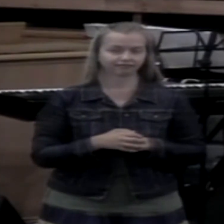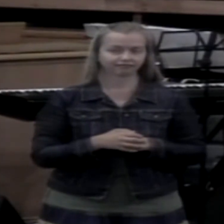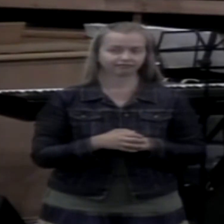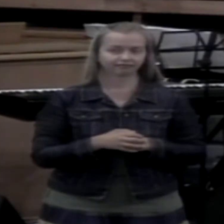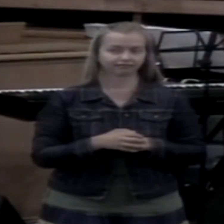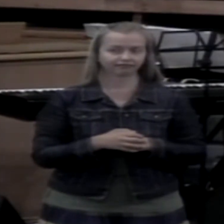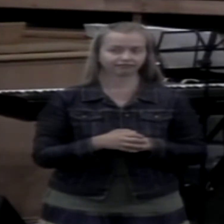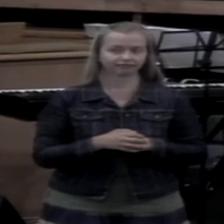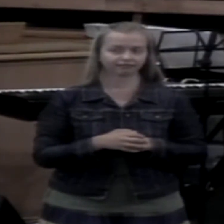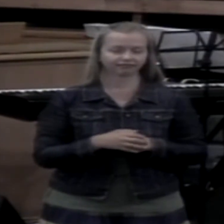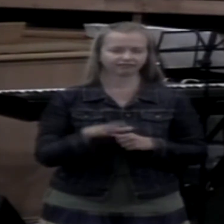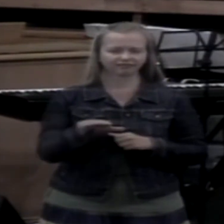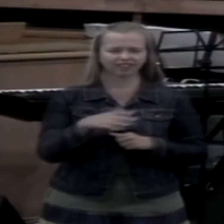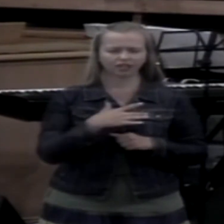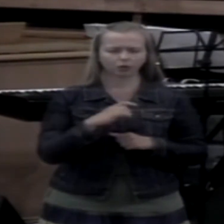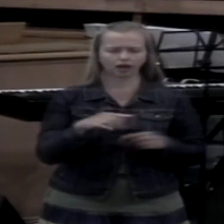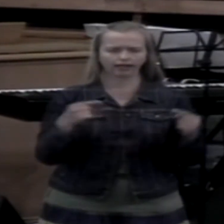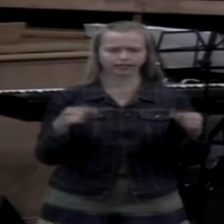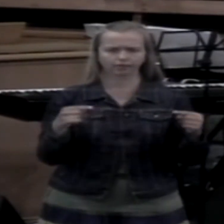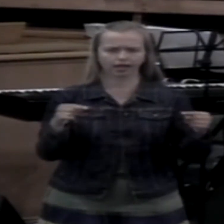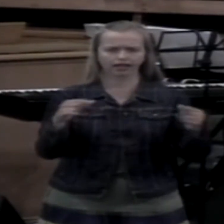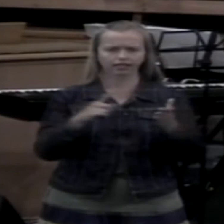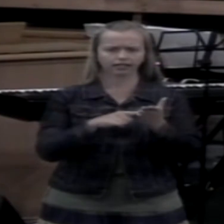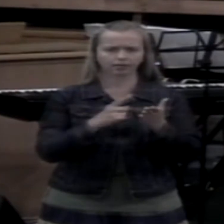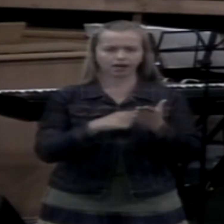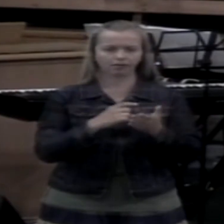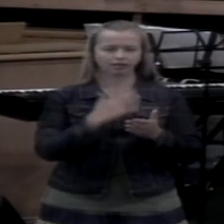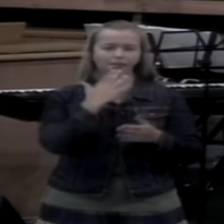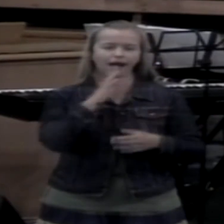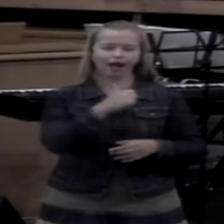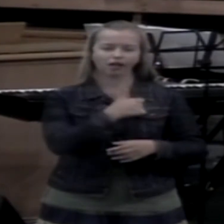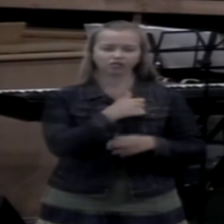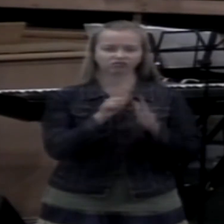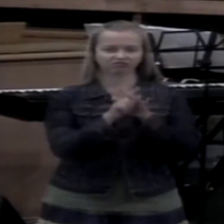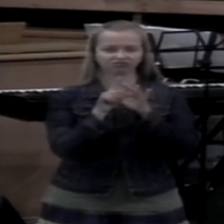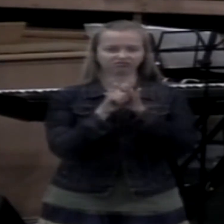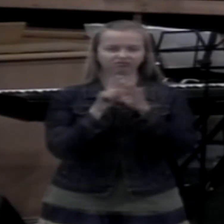don't like debates because sometimes attitudes